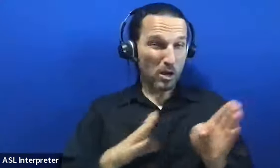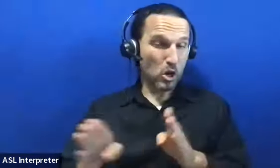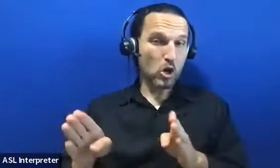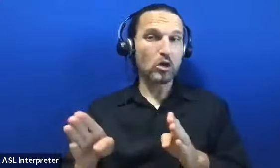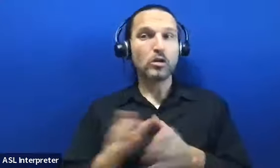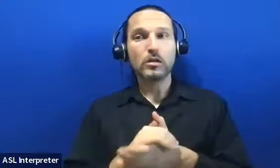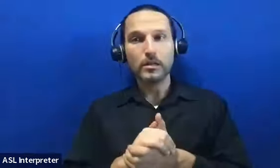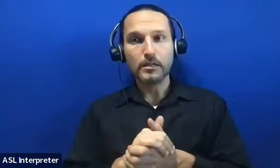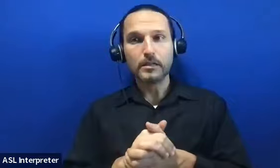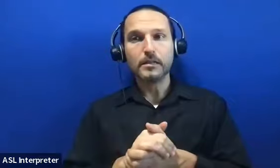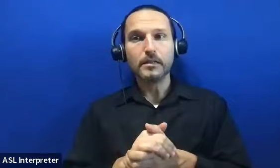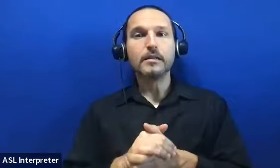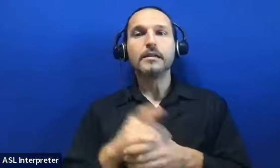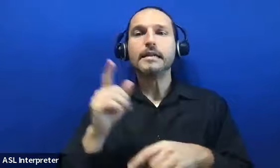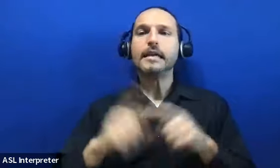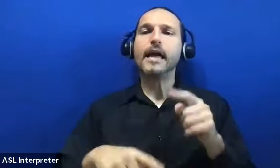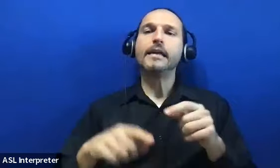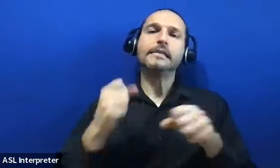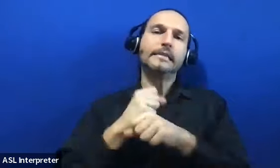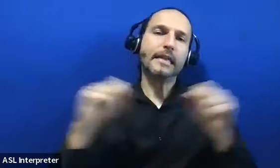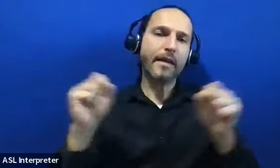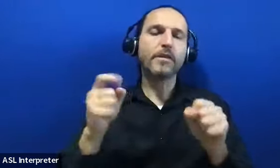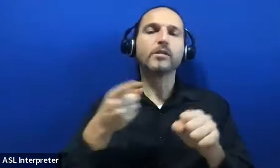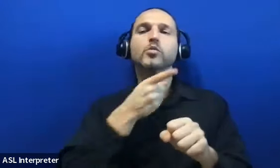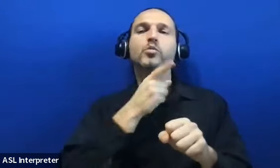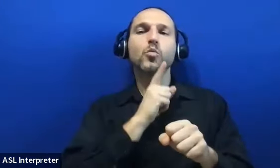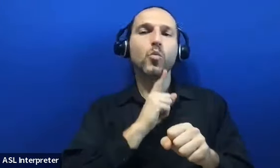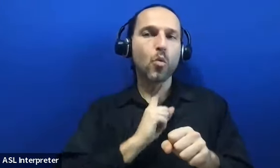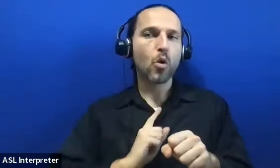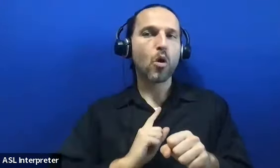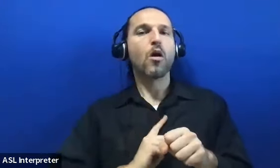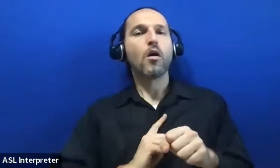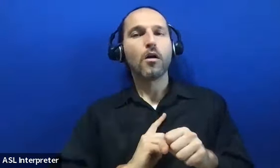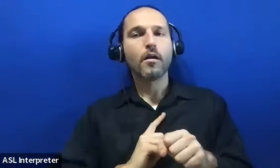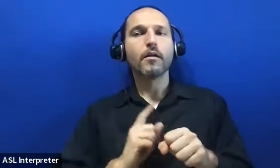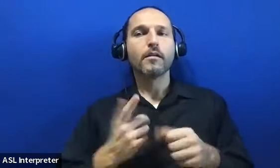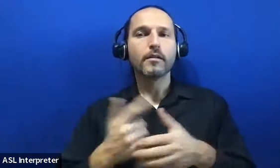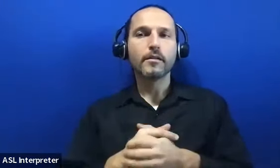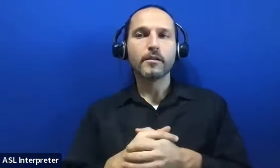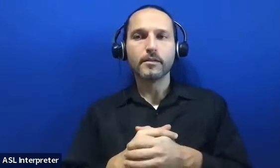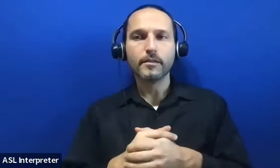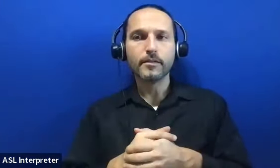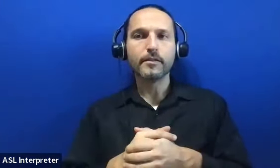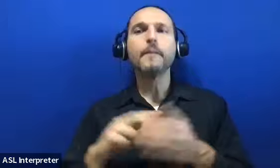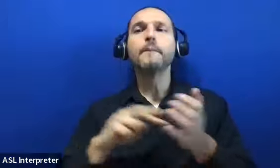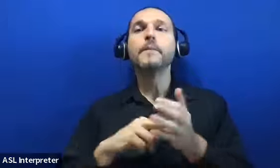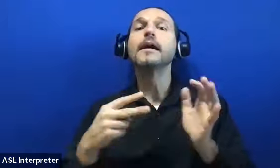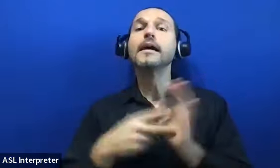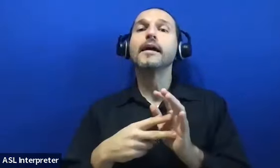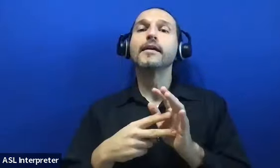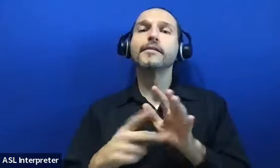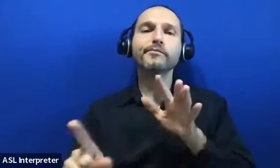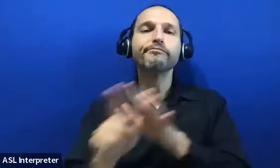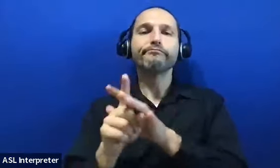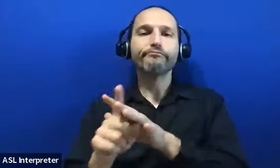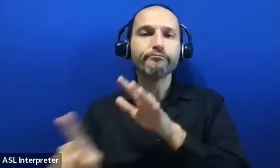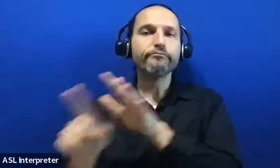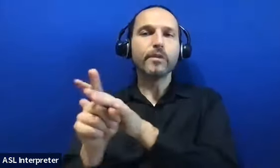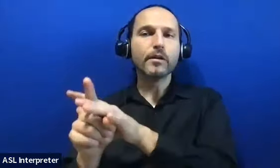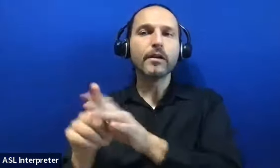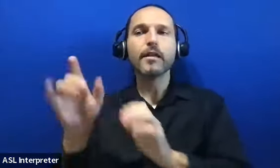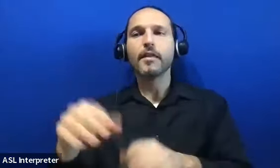a bolus to be safely swallowed, then it might lead to events that follow